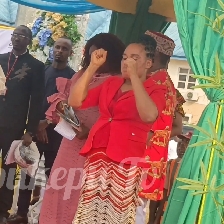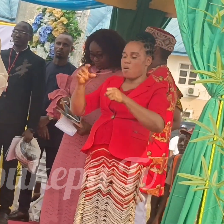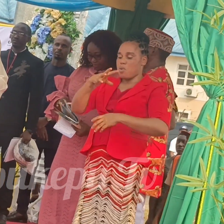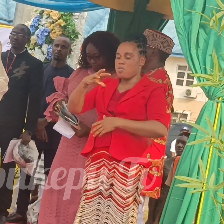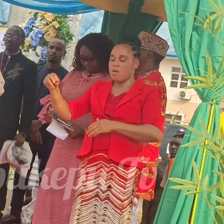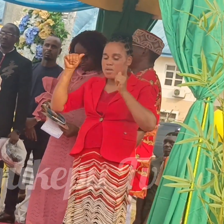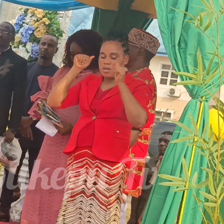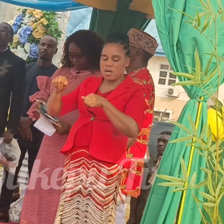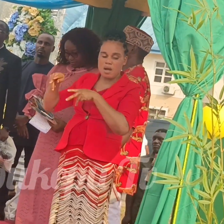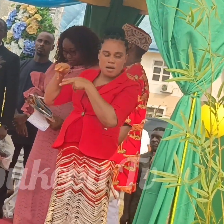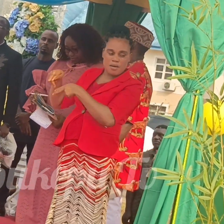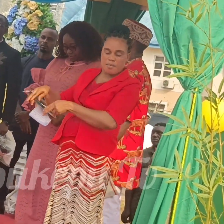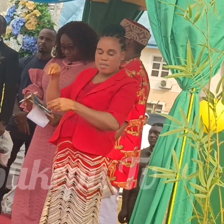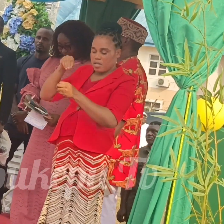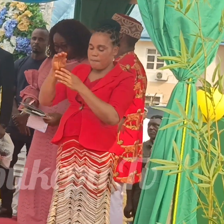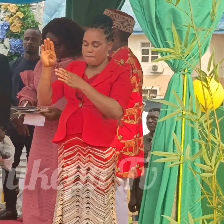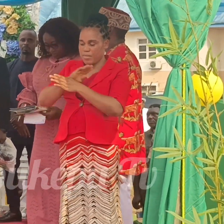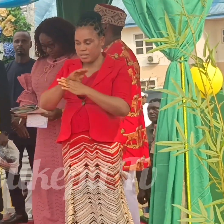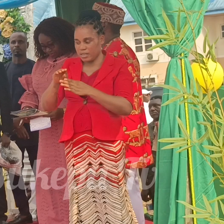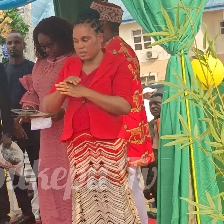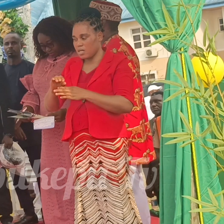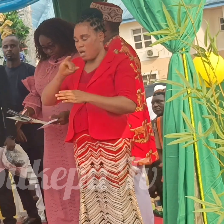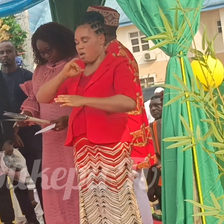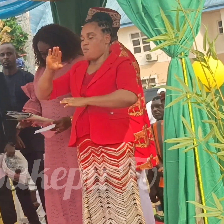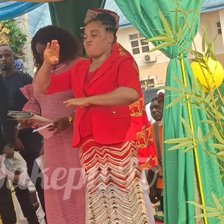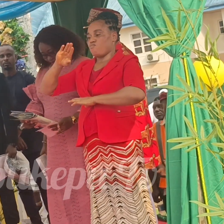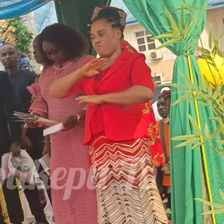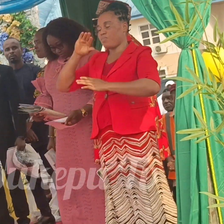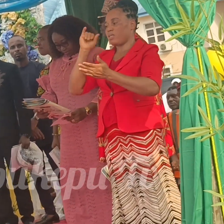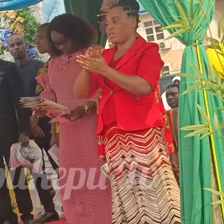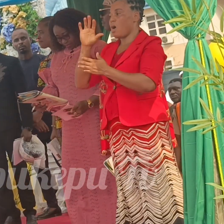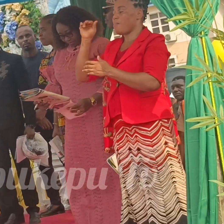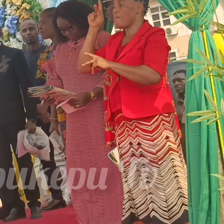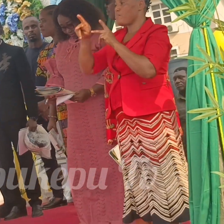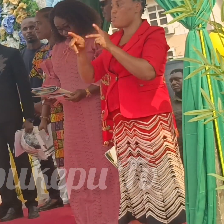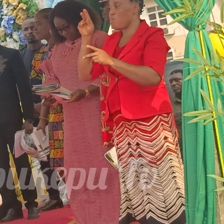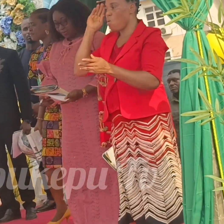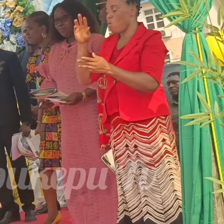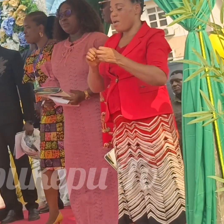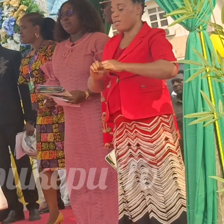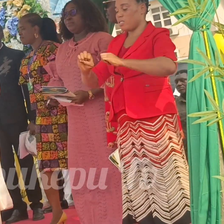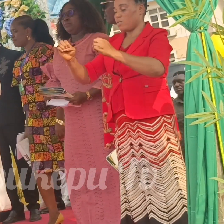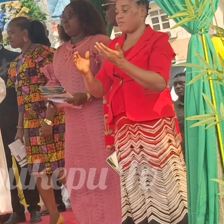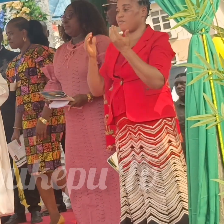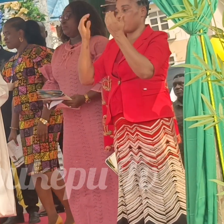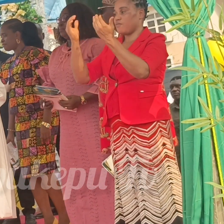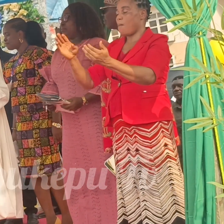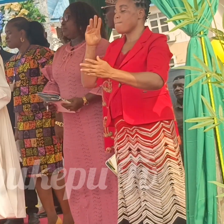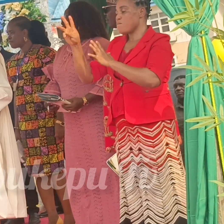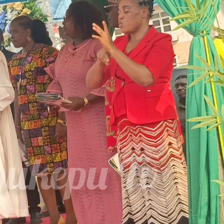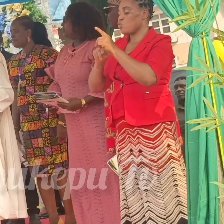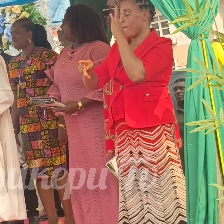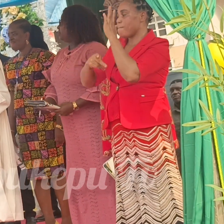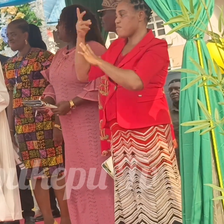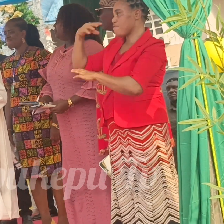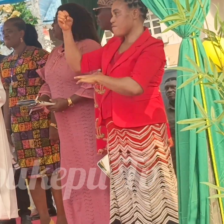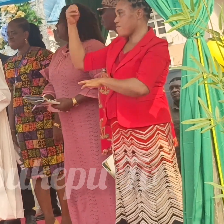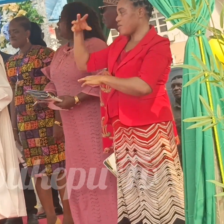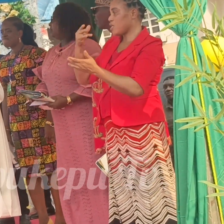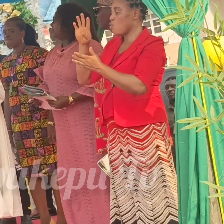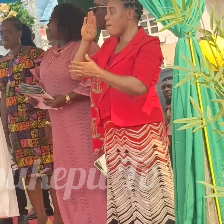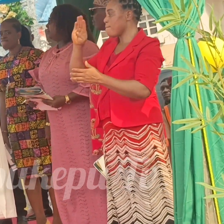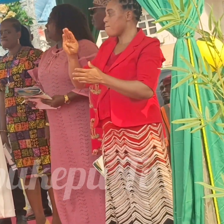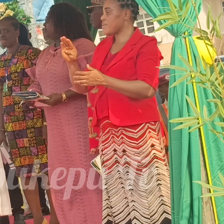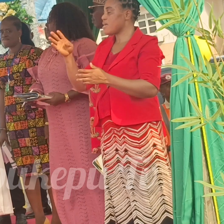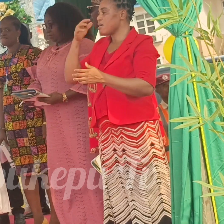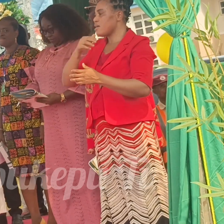can remain in business. I am confident that other people will henceforth be more willing to pay for electricity, as there will be